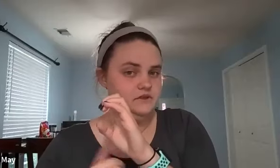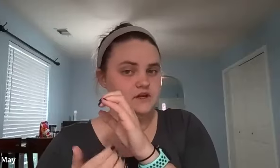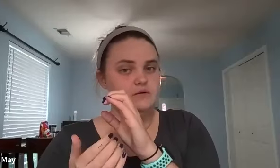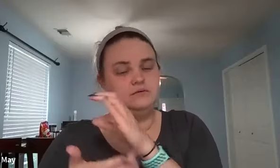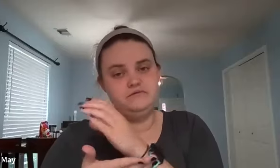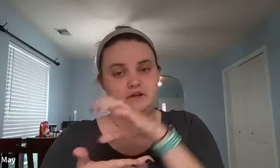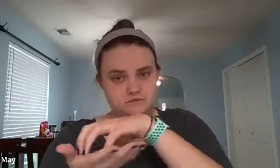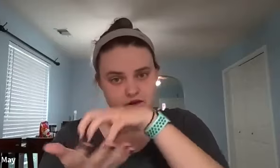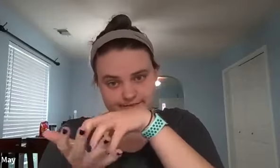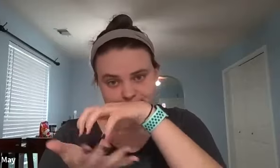We'll fingerspell.